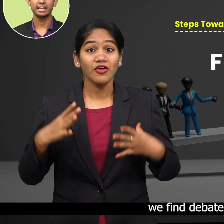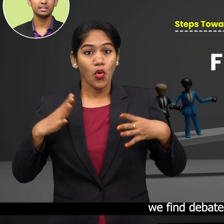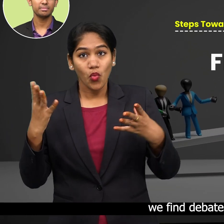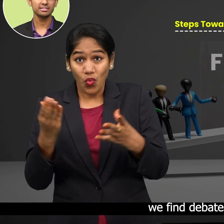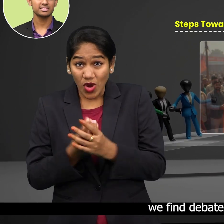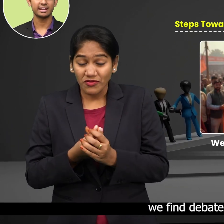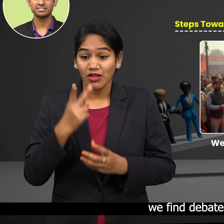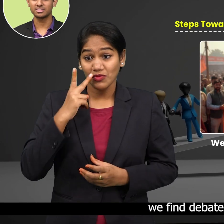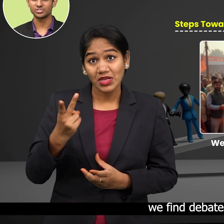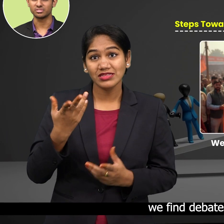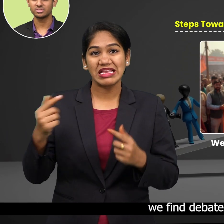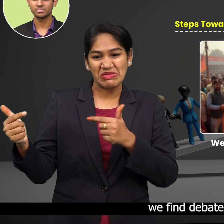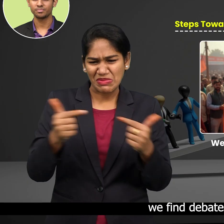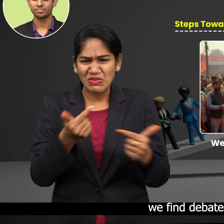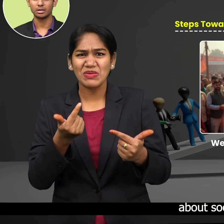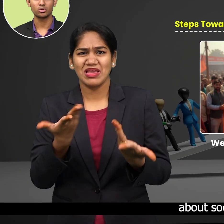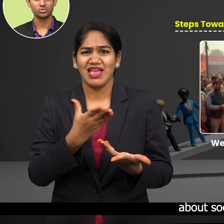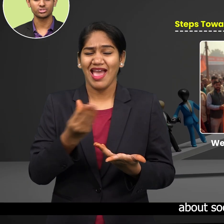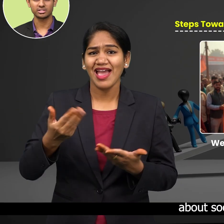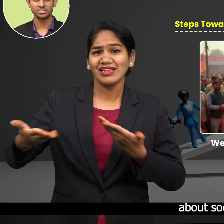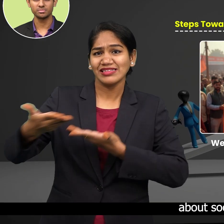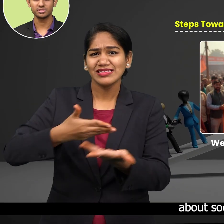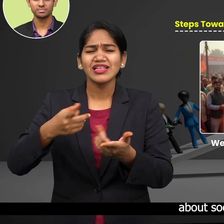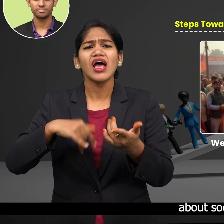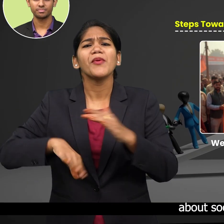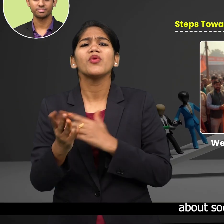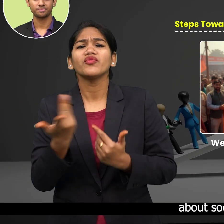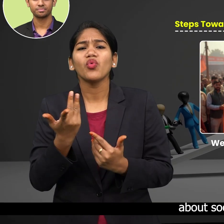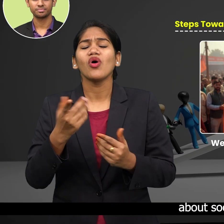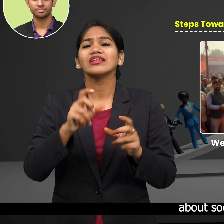we find debates and discussions about social customs,